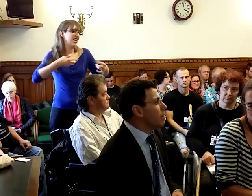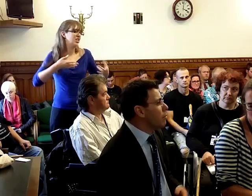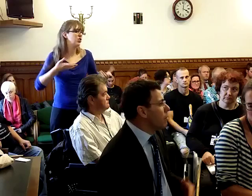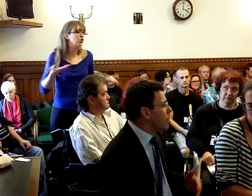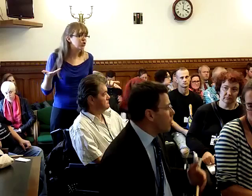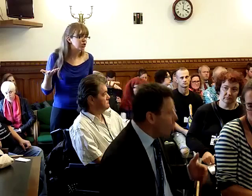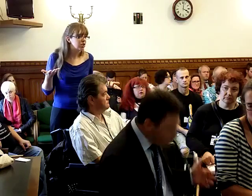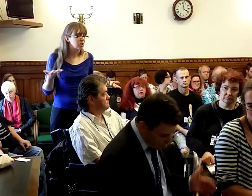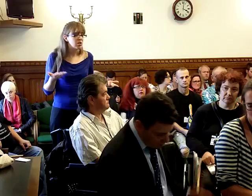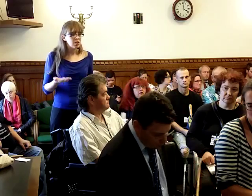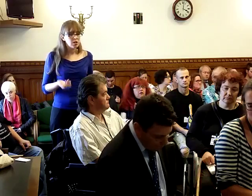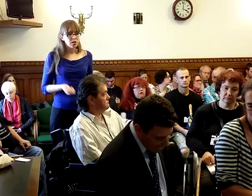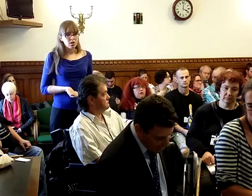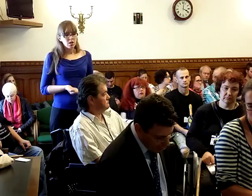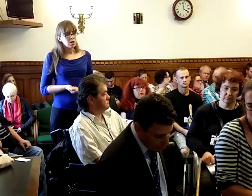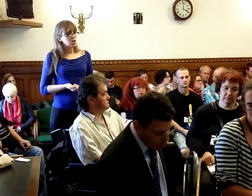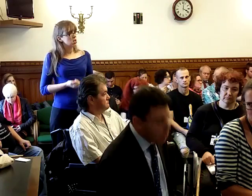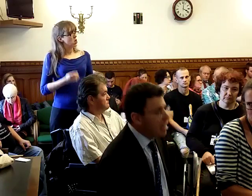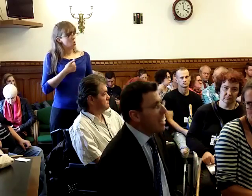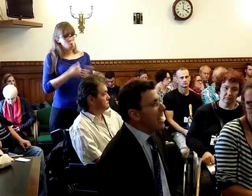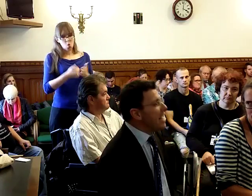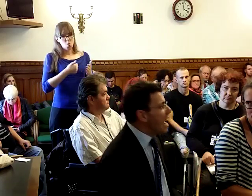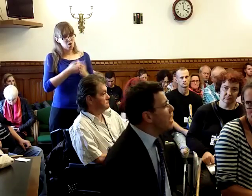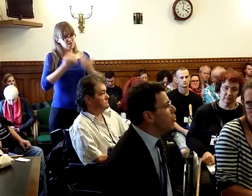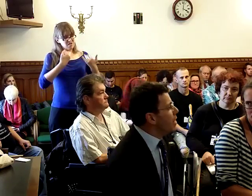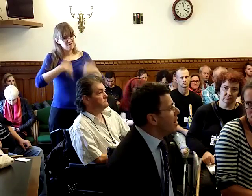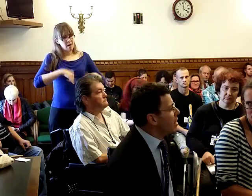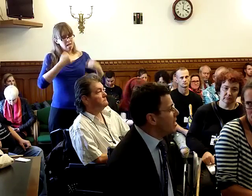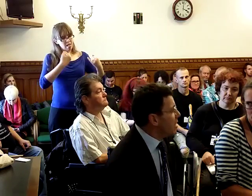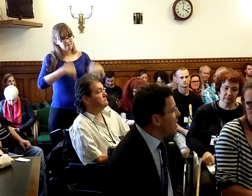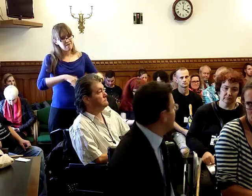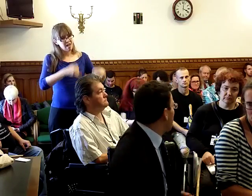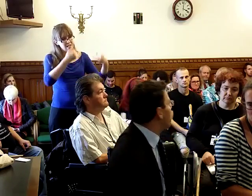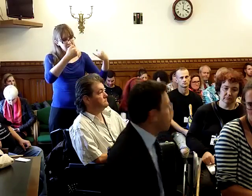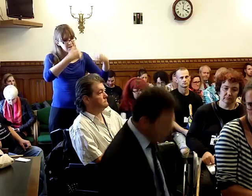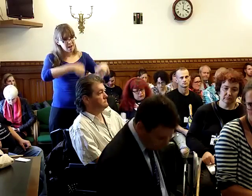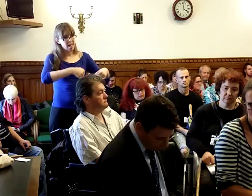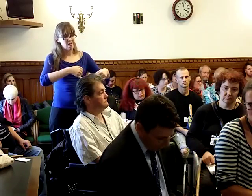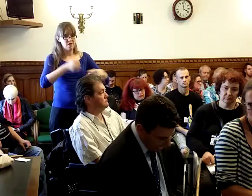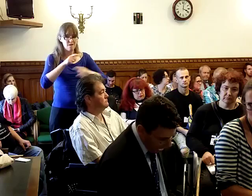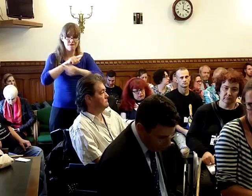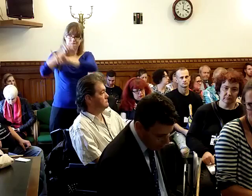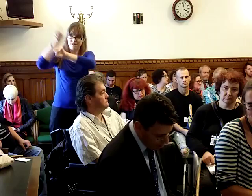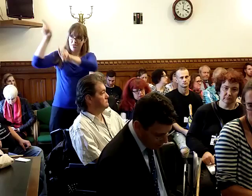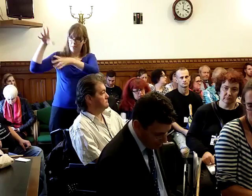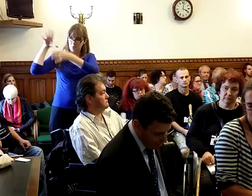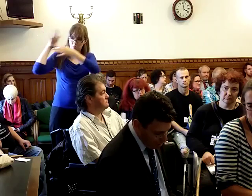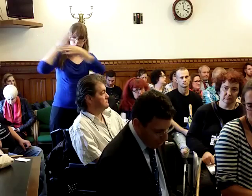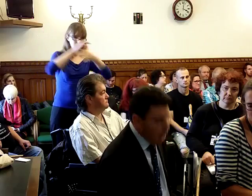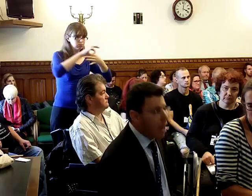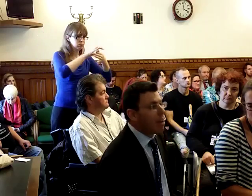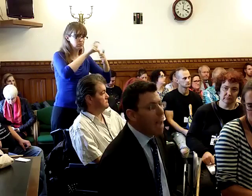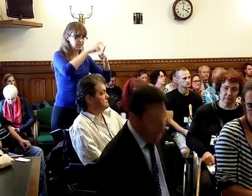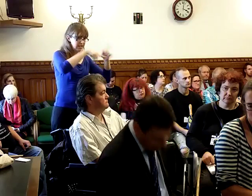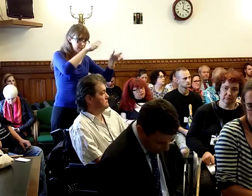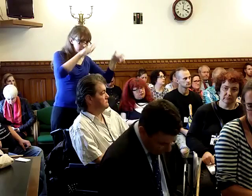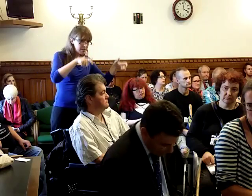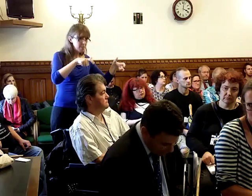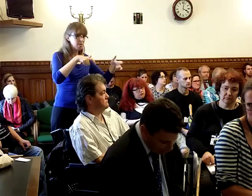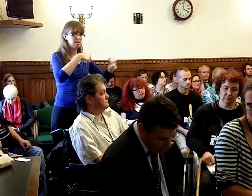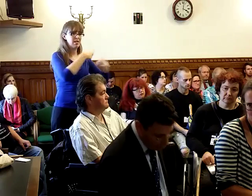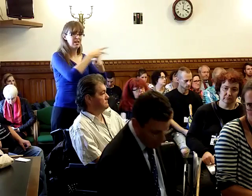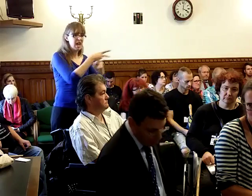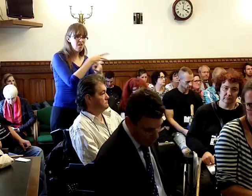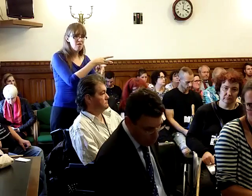There is a constant failure to engage with disabled people and their carers, and